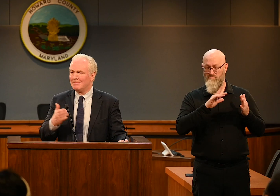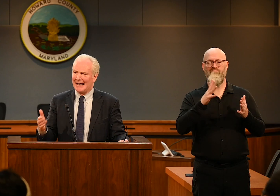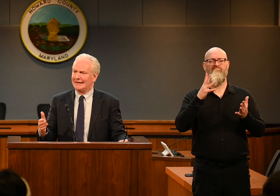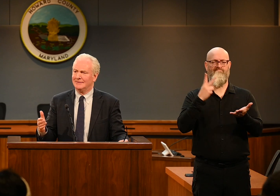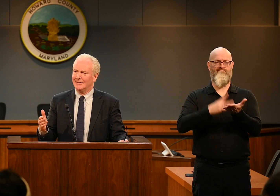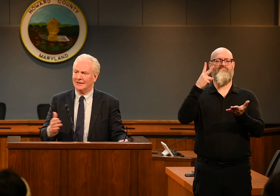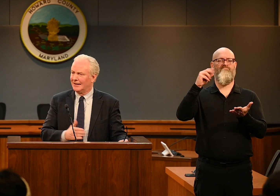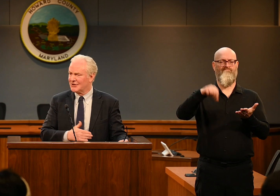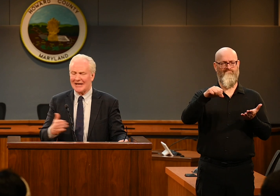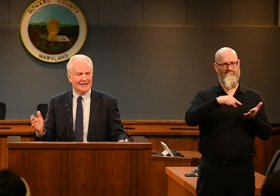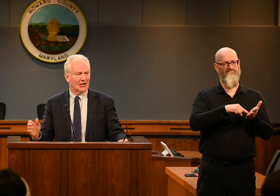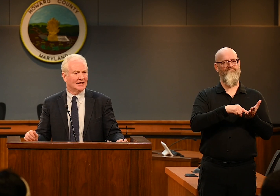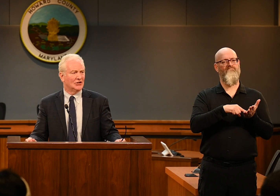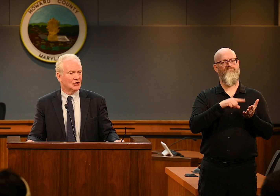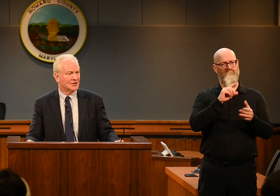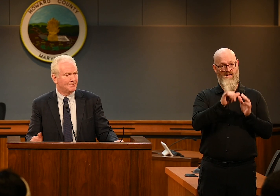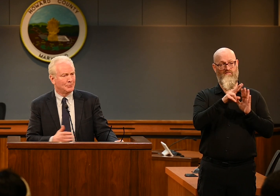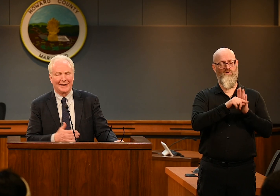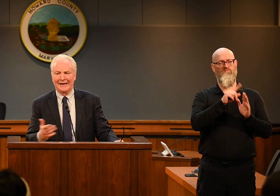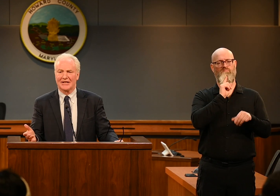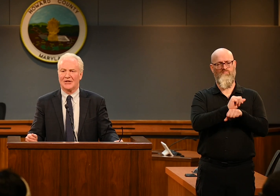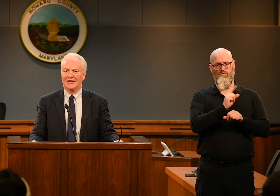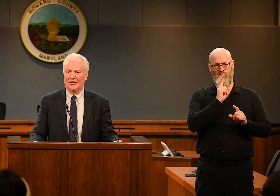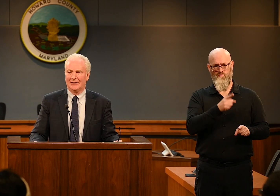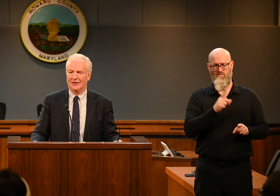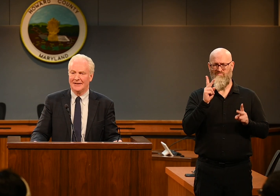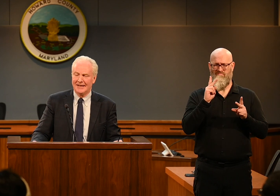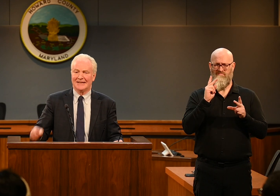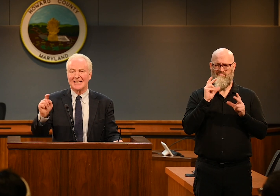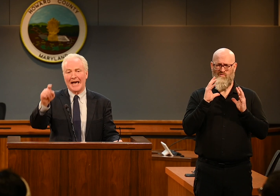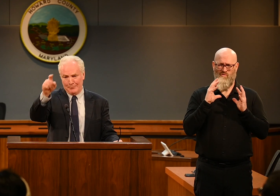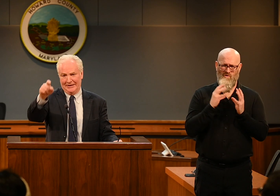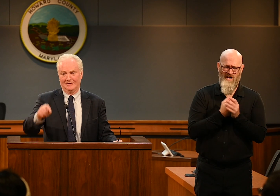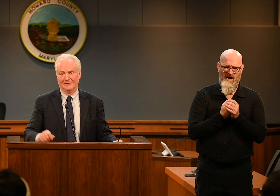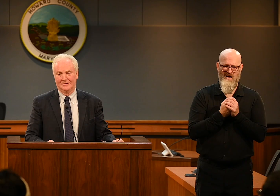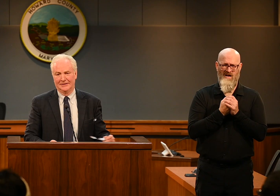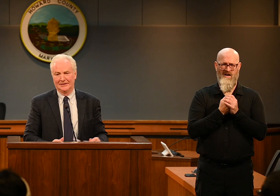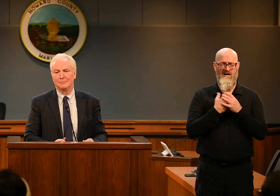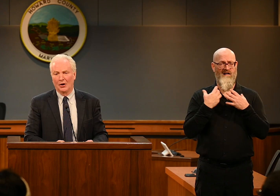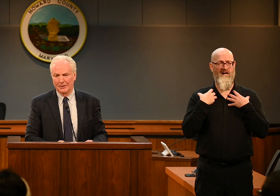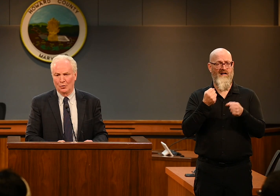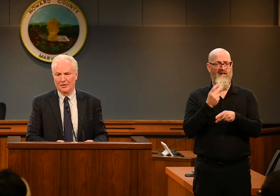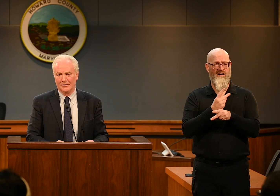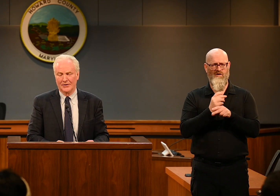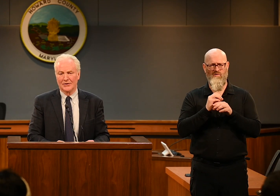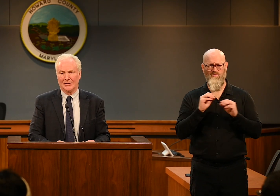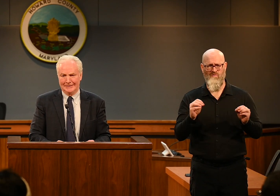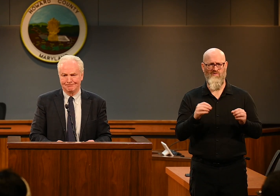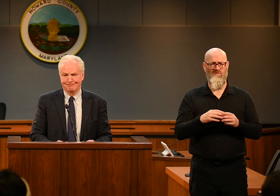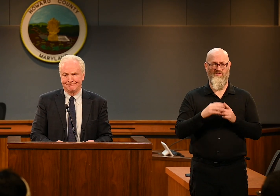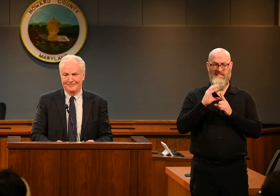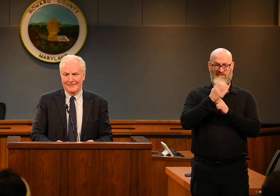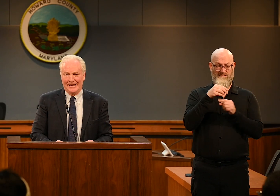body to body, unsanitary conditions, people without access to health care. That's happening in Baltimore